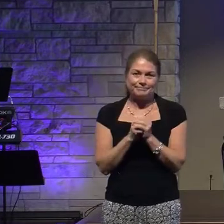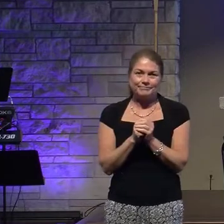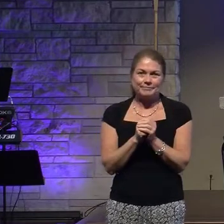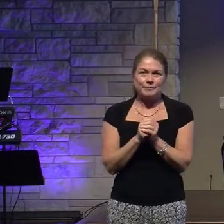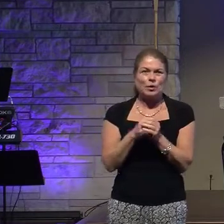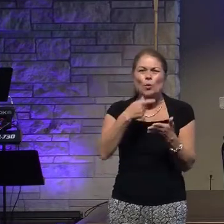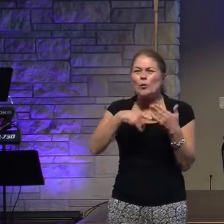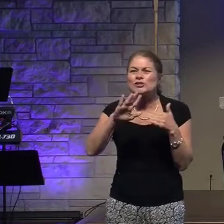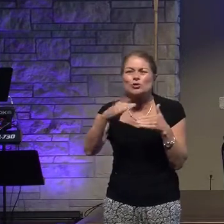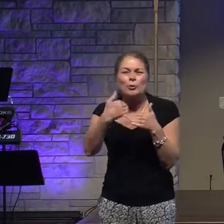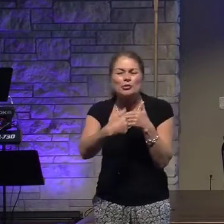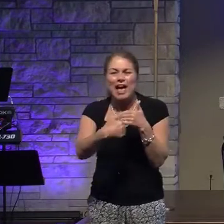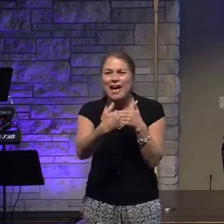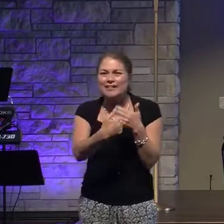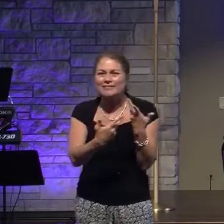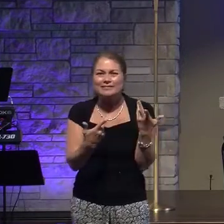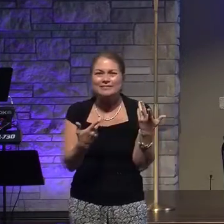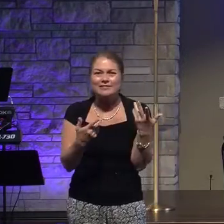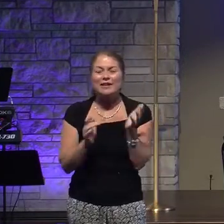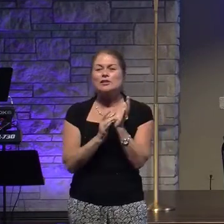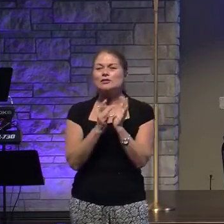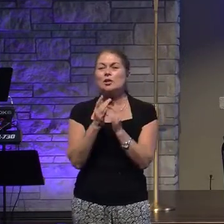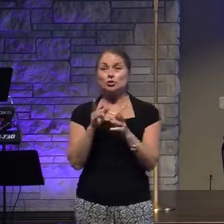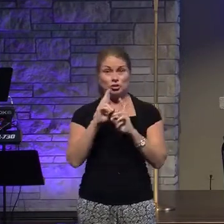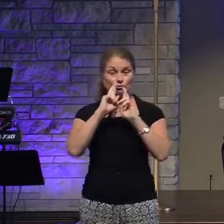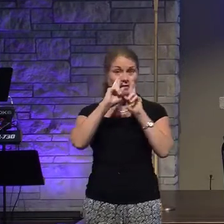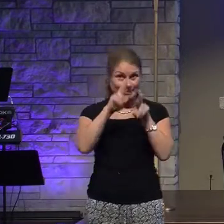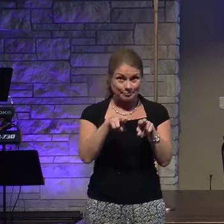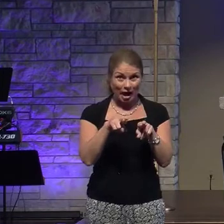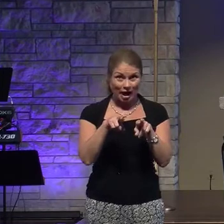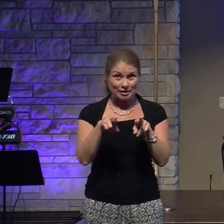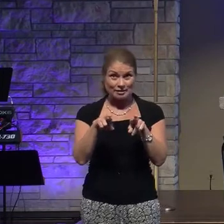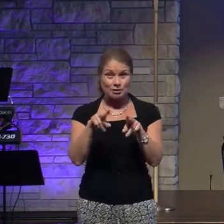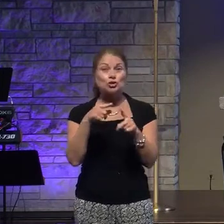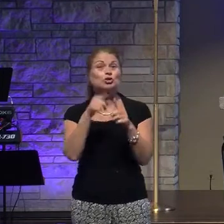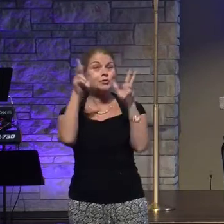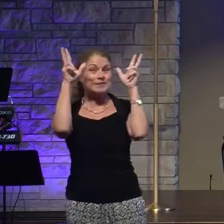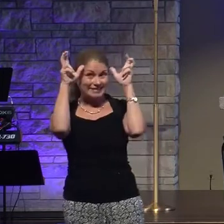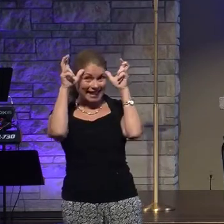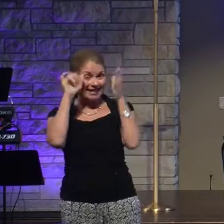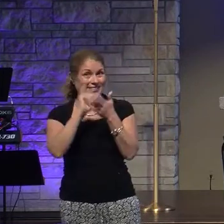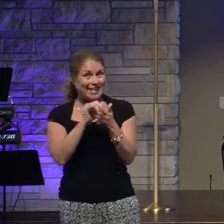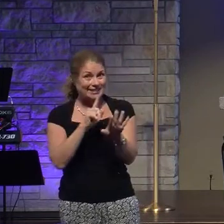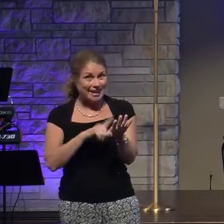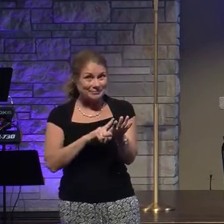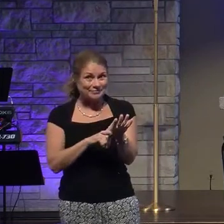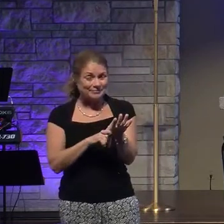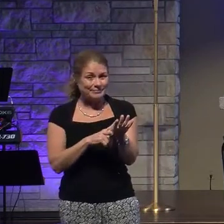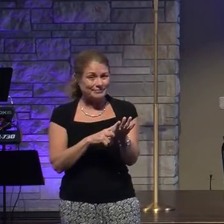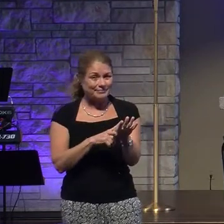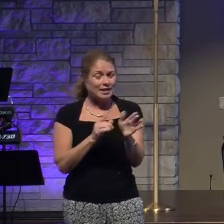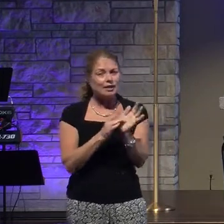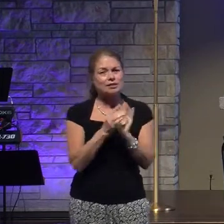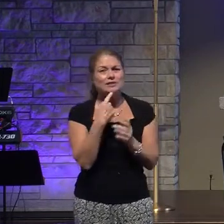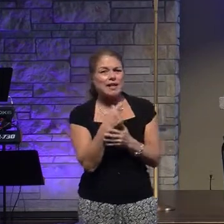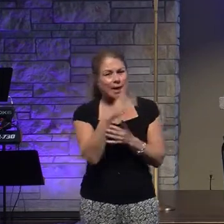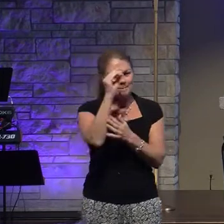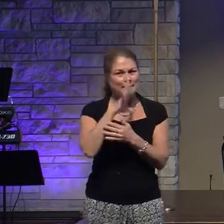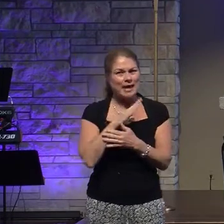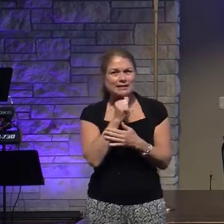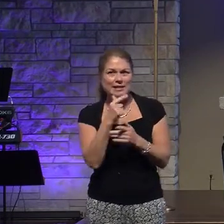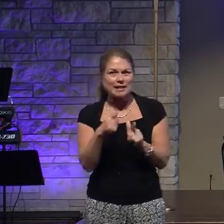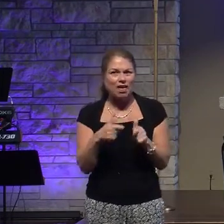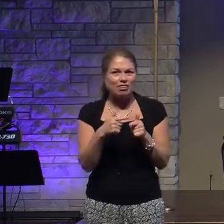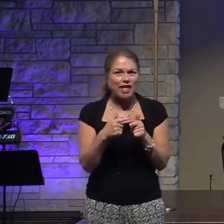bread? But see, Jesus' response to Satan in that moment, he says, for man does not